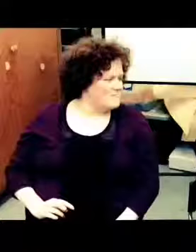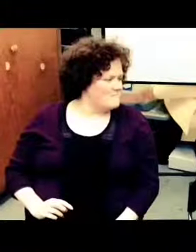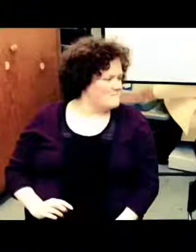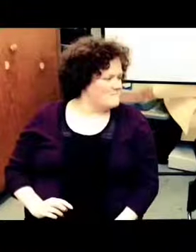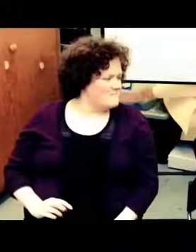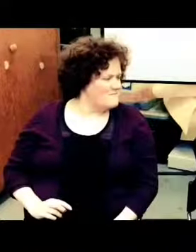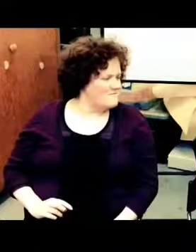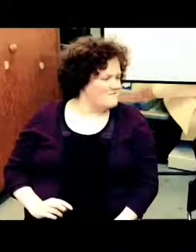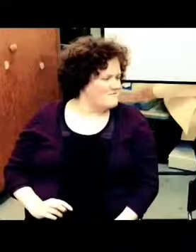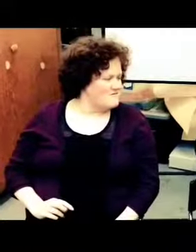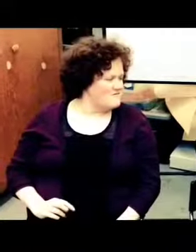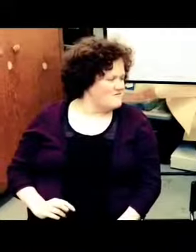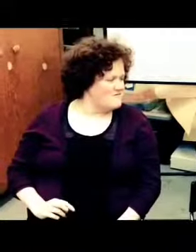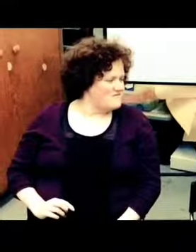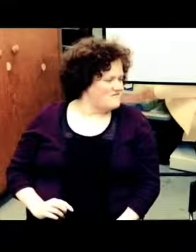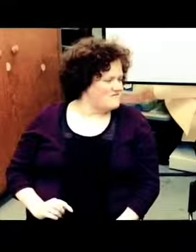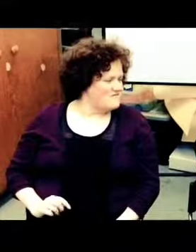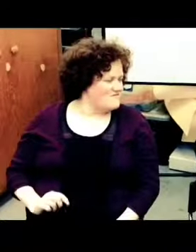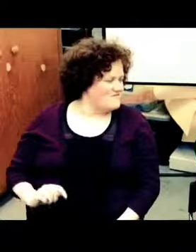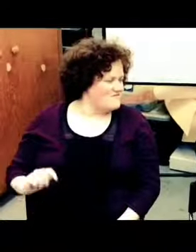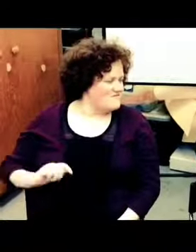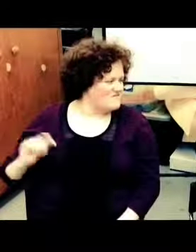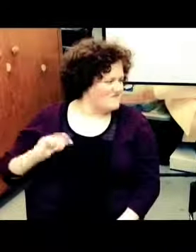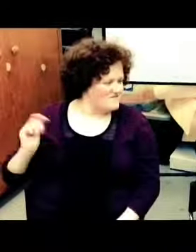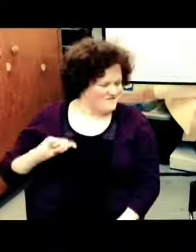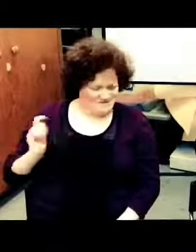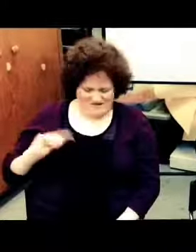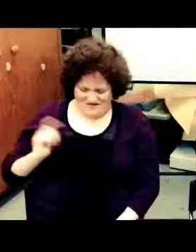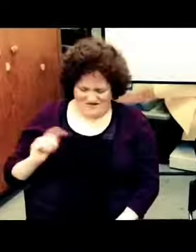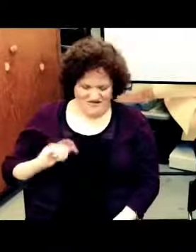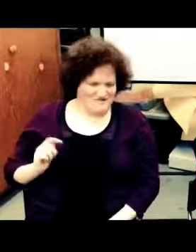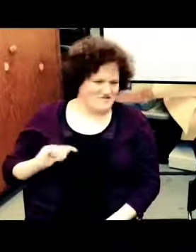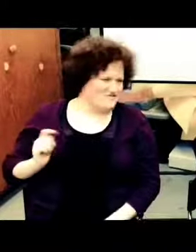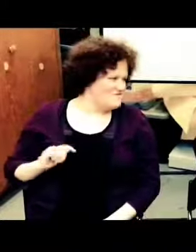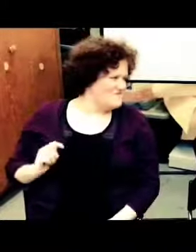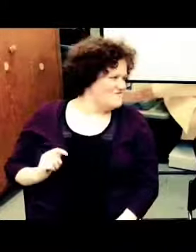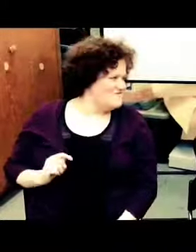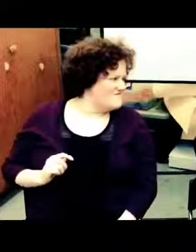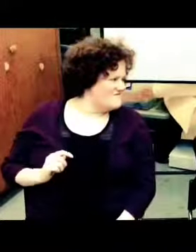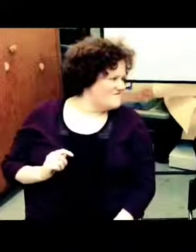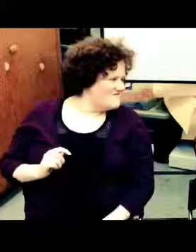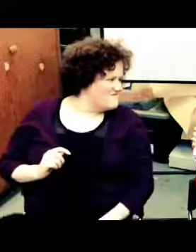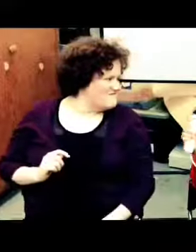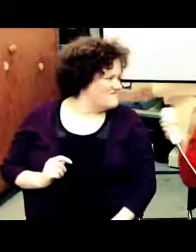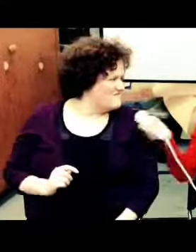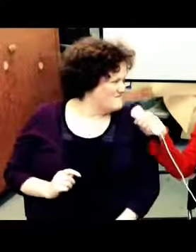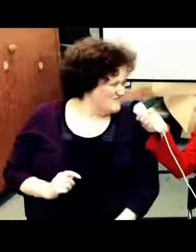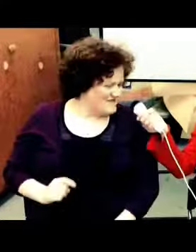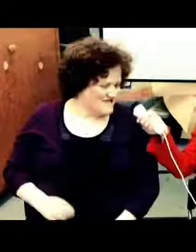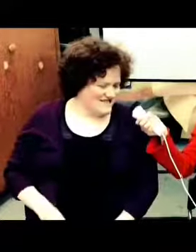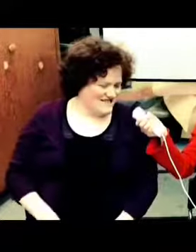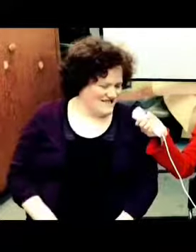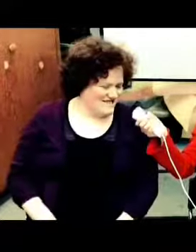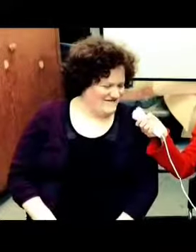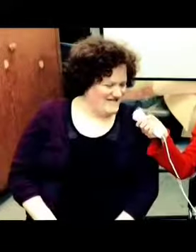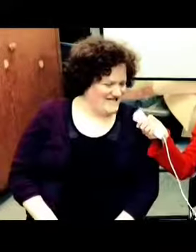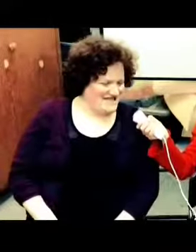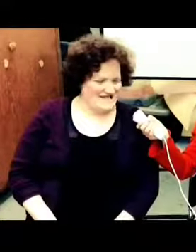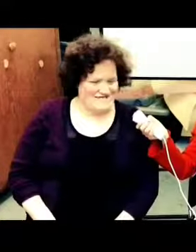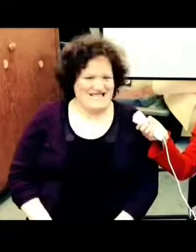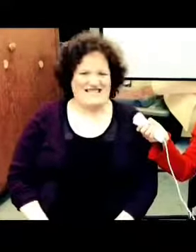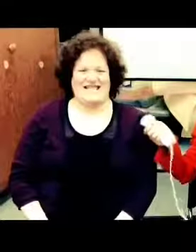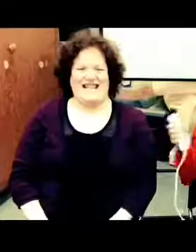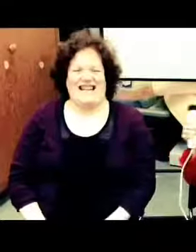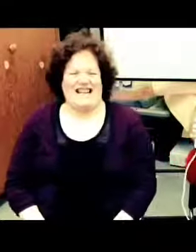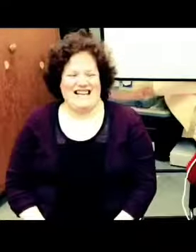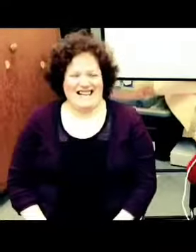Yeah, go hosting. Cool. Oh, and I just heard you built your own compost there. That's a little bit.